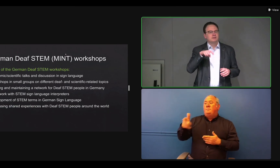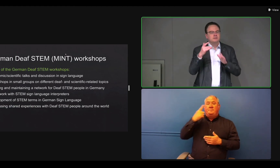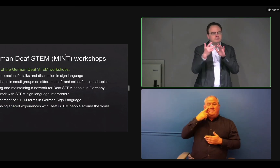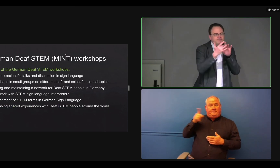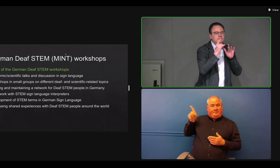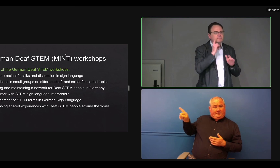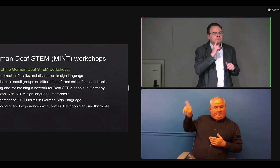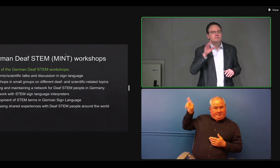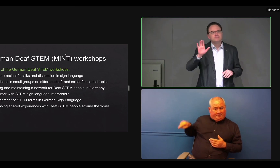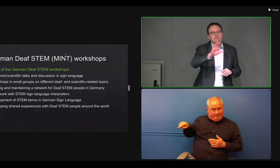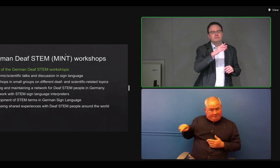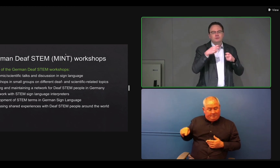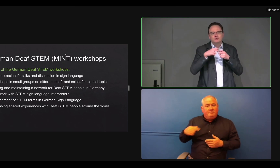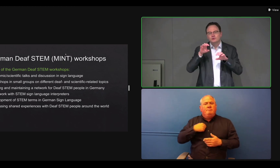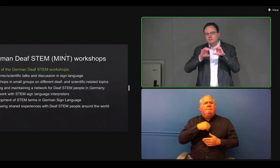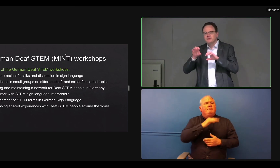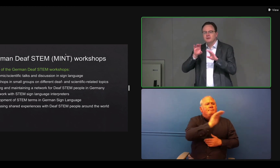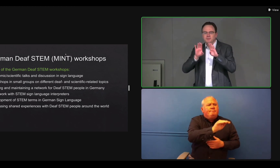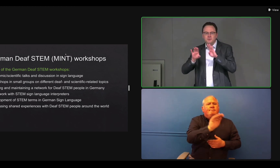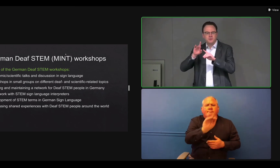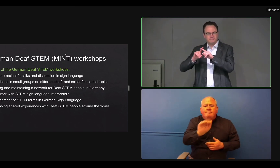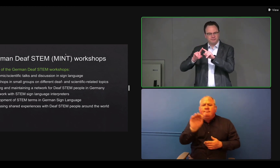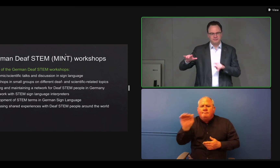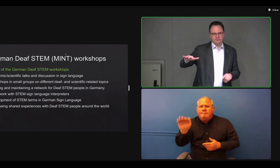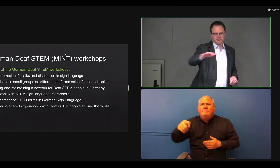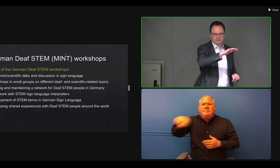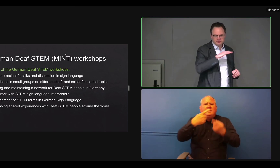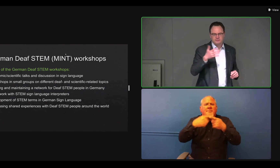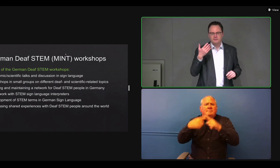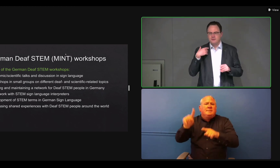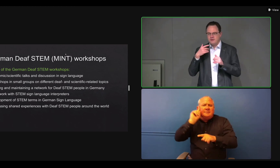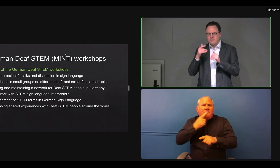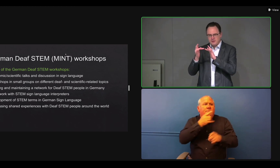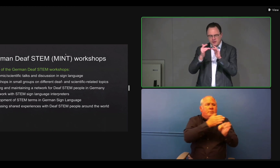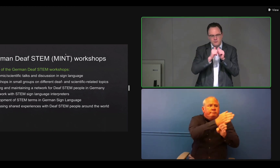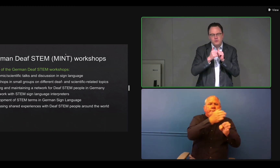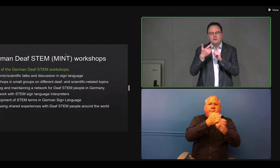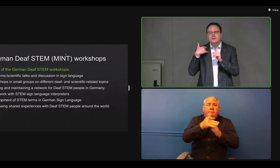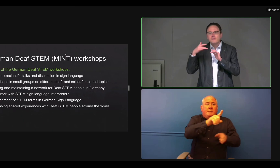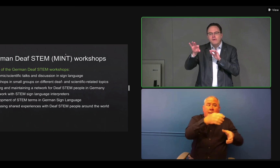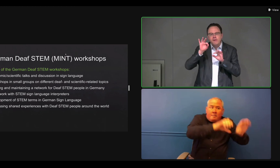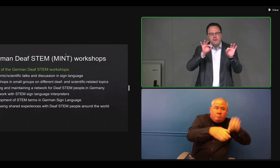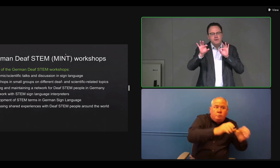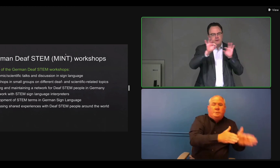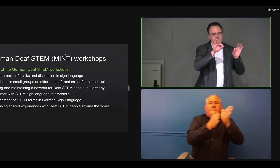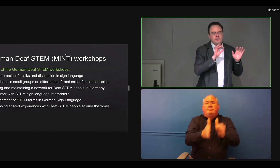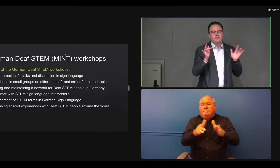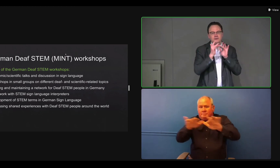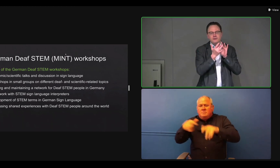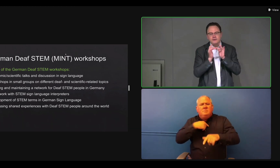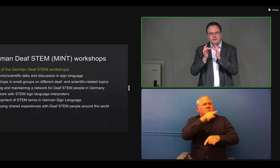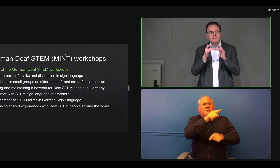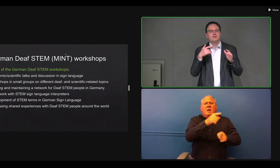the Sign2MINT project, looking at signs for these science concepts. So as I mentioned, I reached out